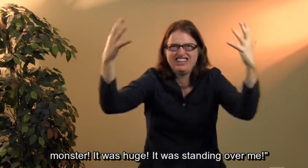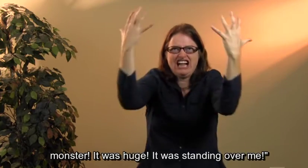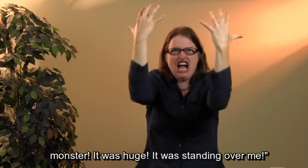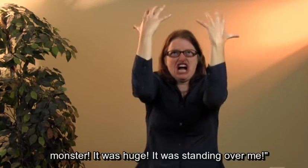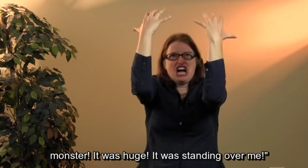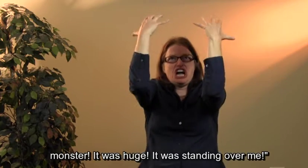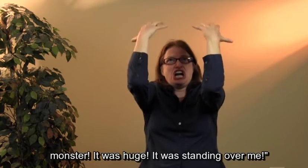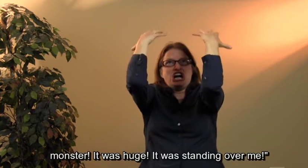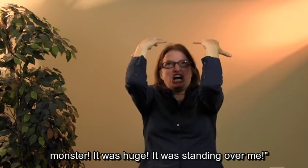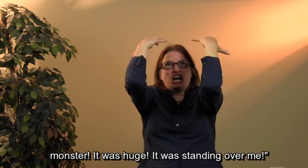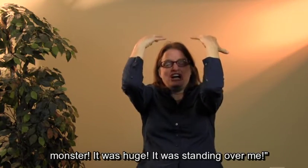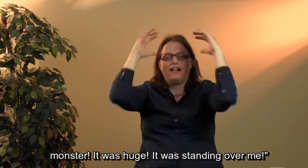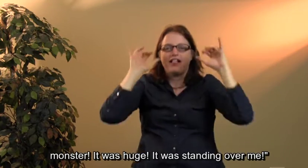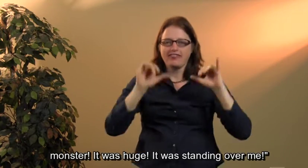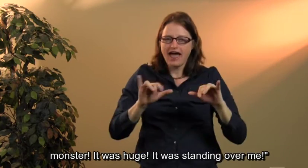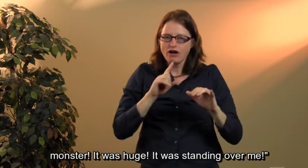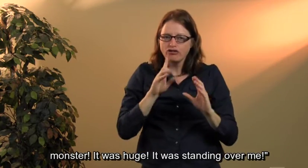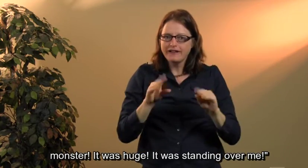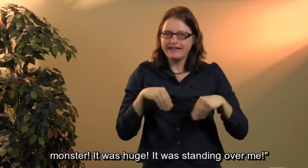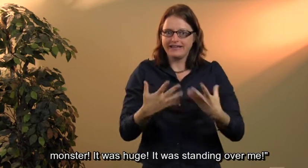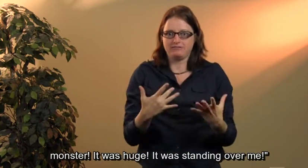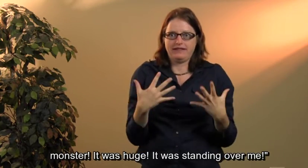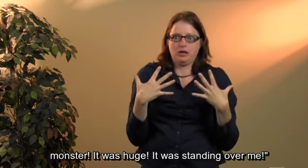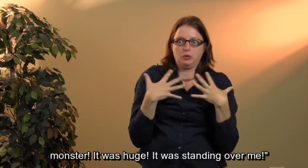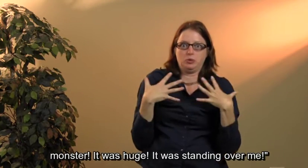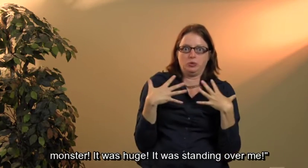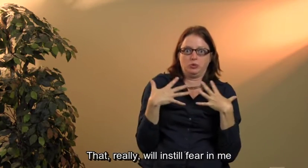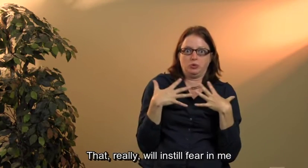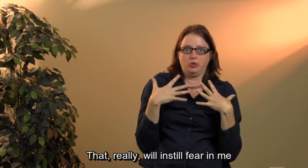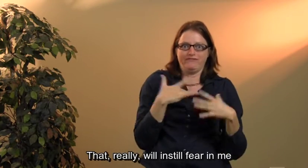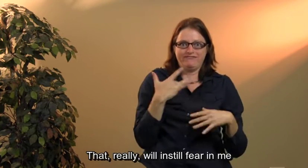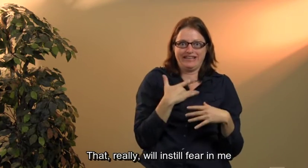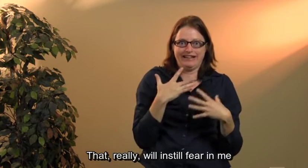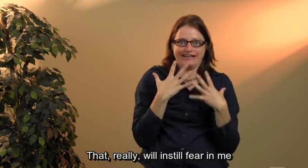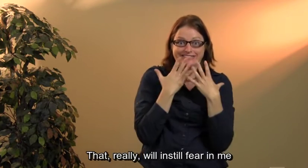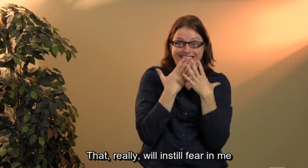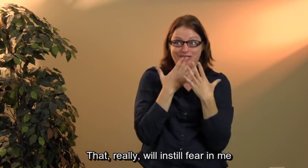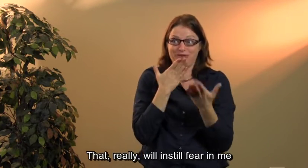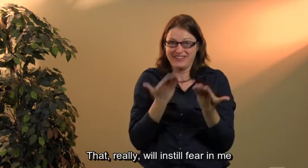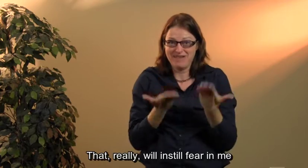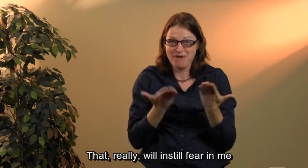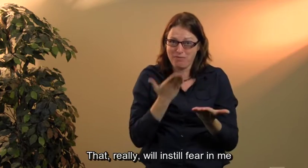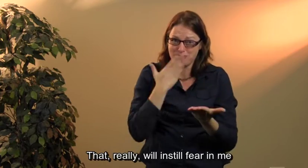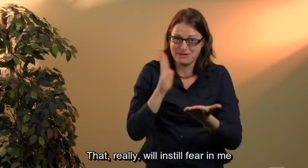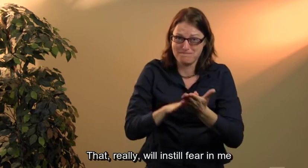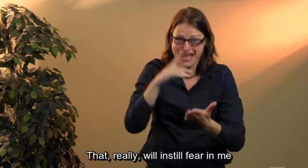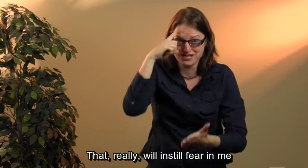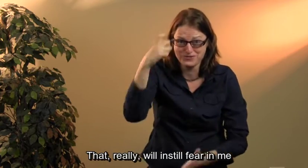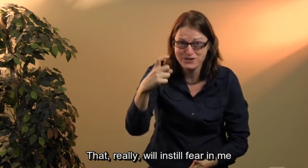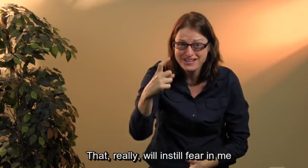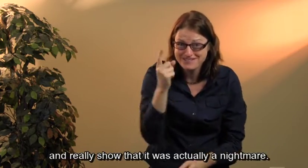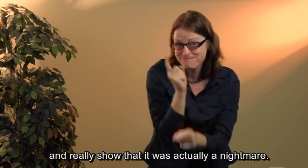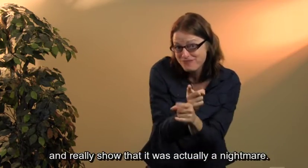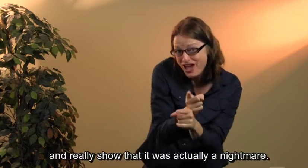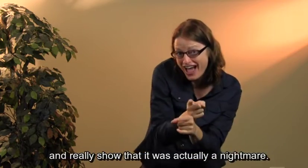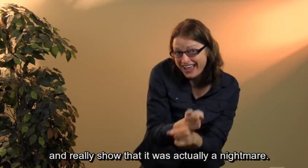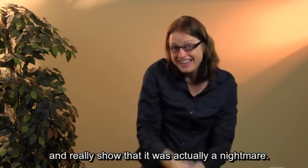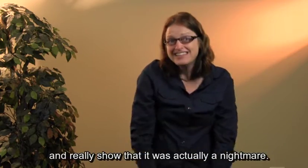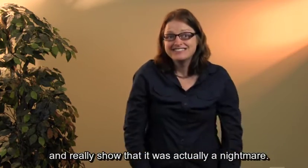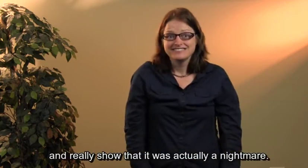It was huge and was standing over me. That really will instill fear in me and really